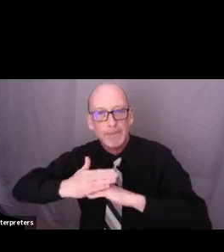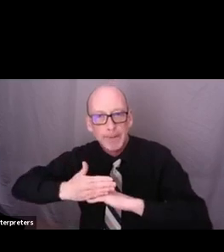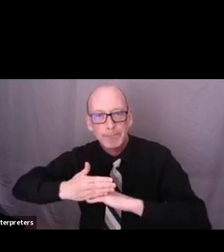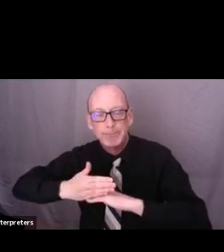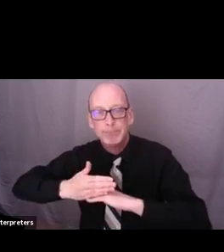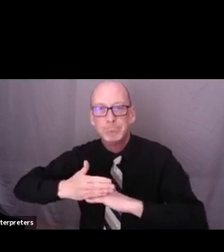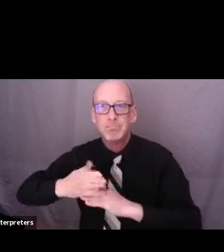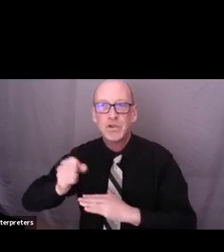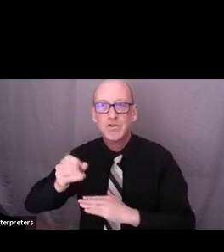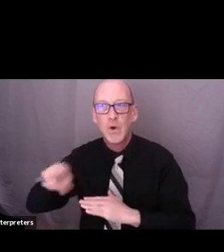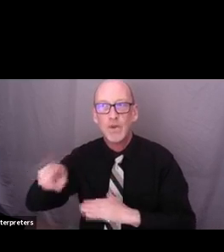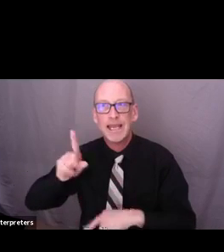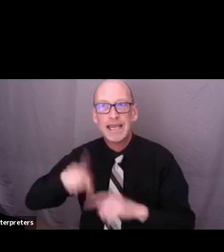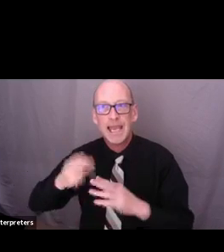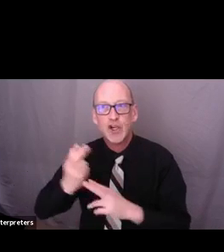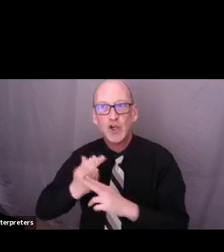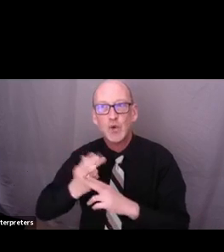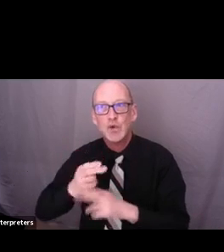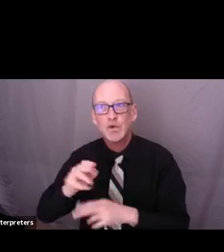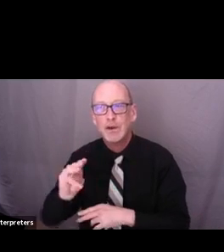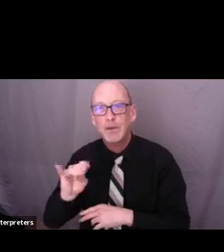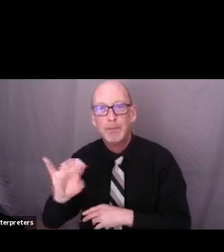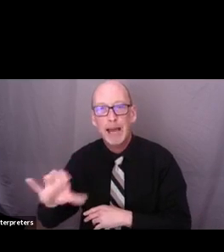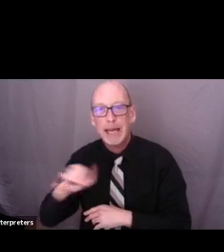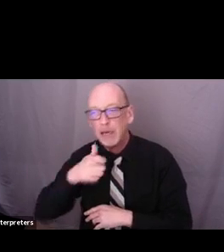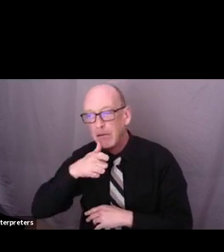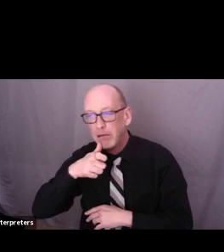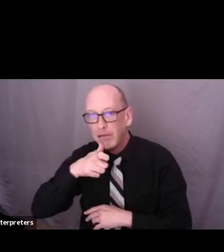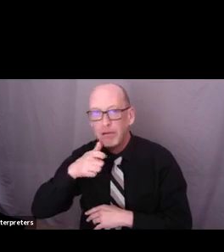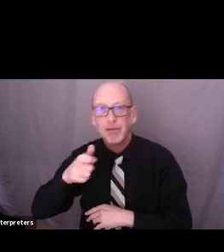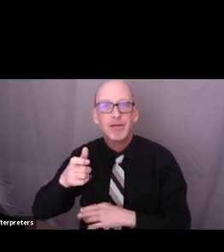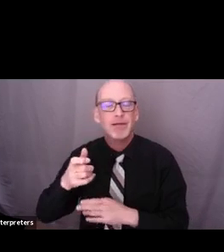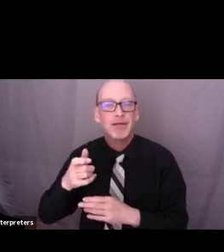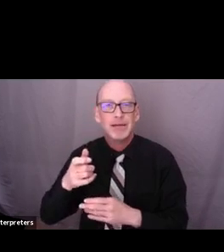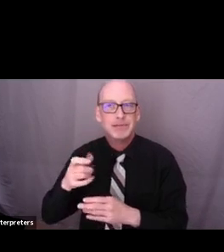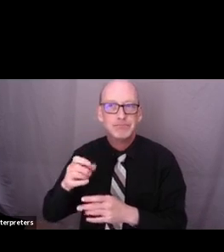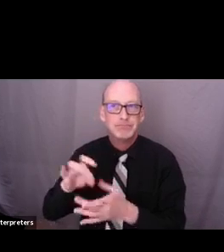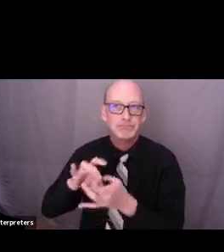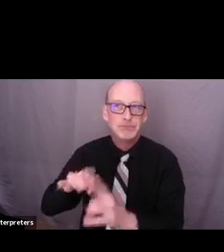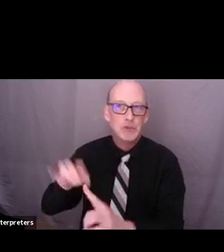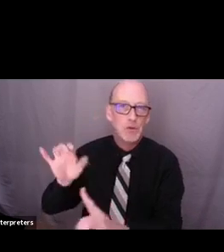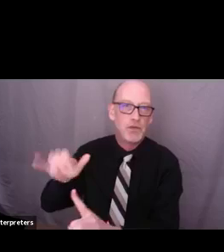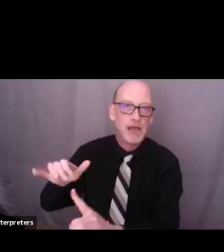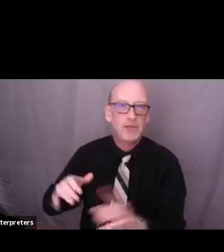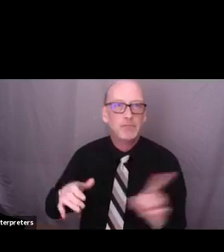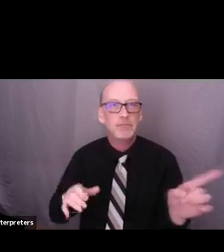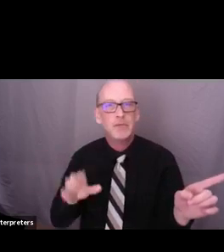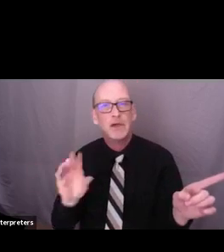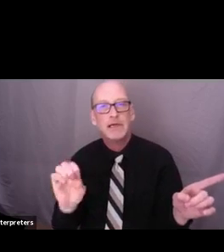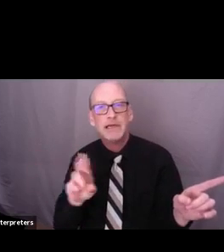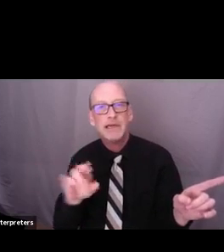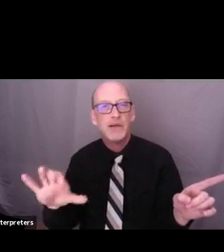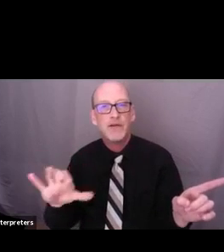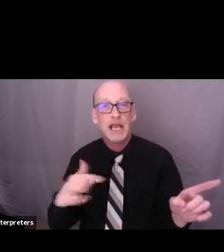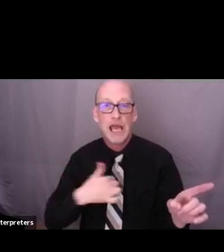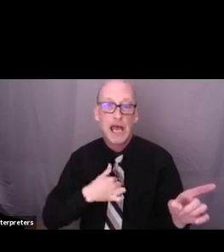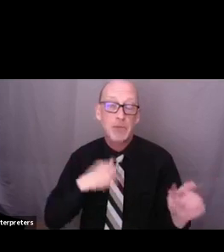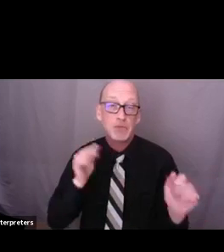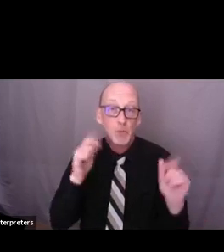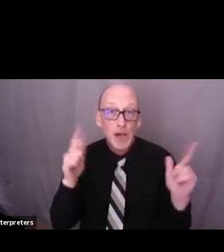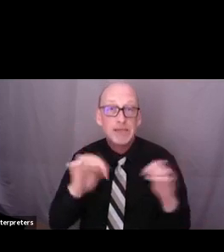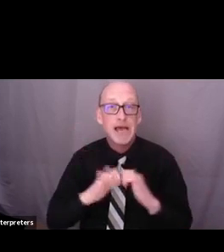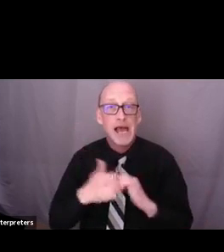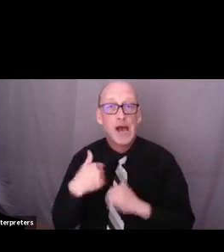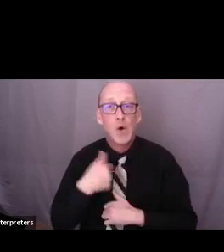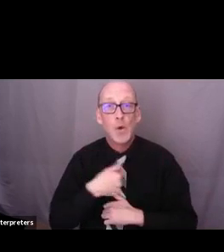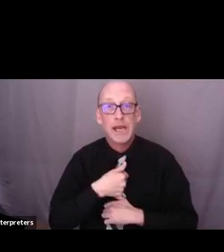so they're not able to use the microphone feature in those cases. I'm actually surprised how we've been able to go to